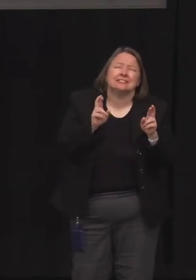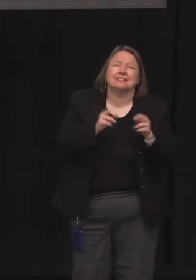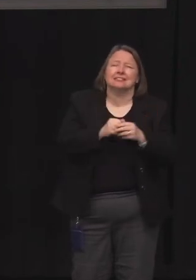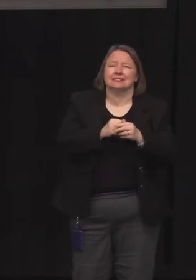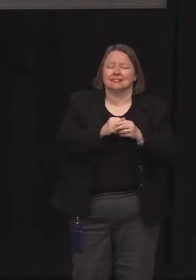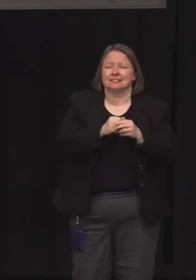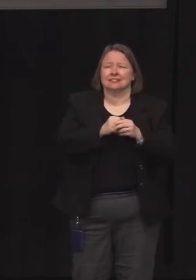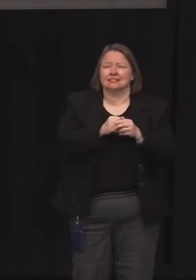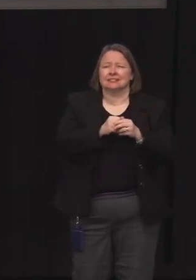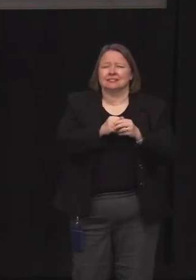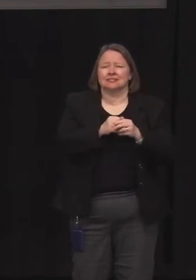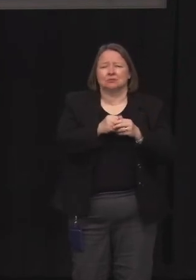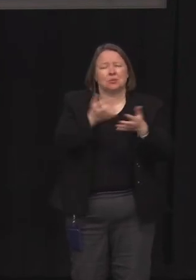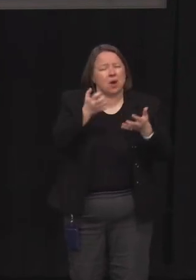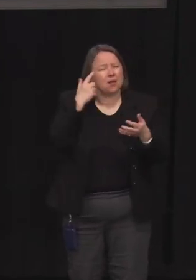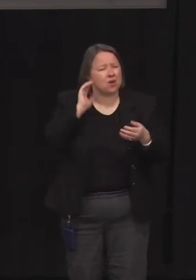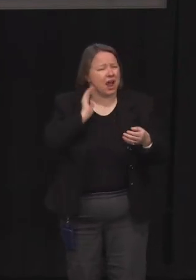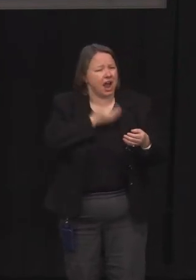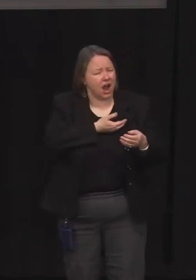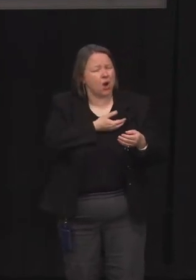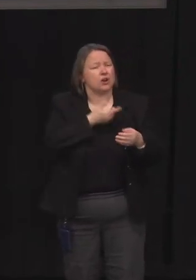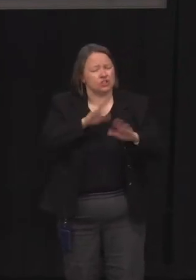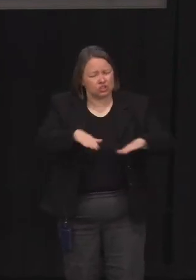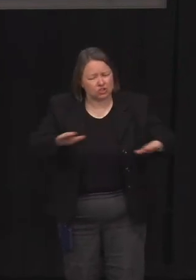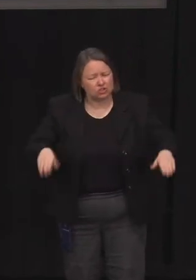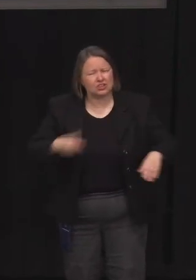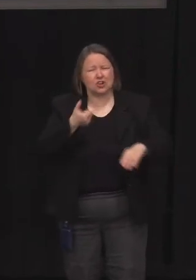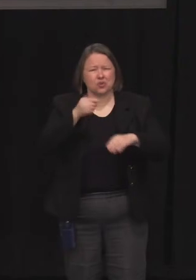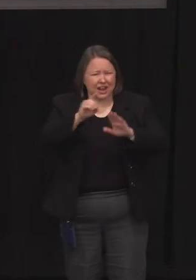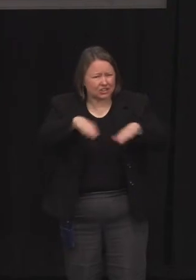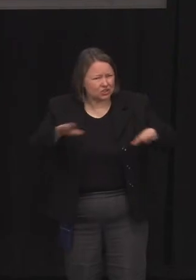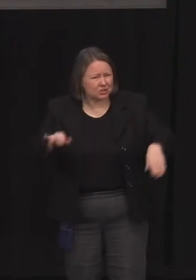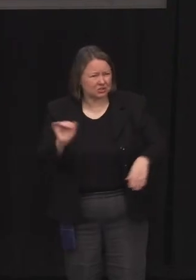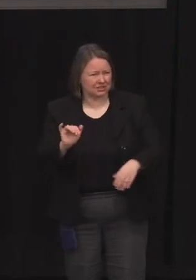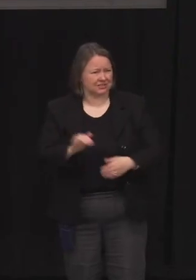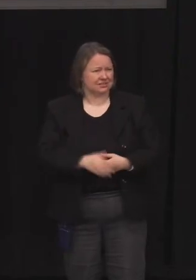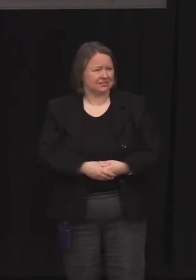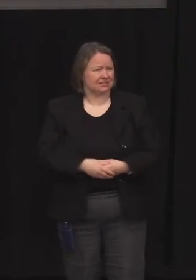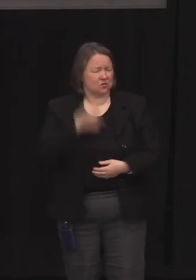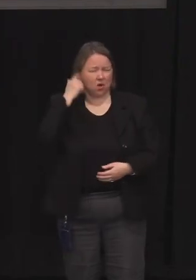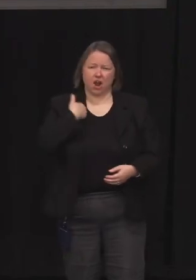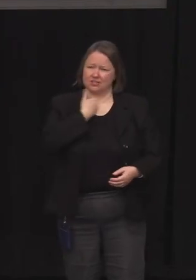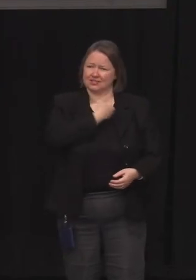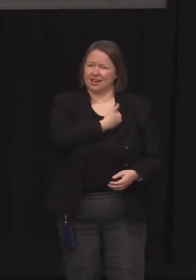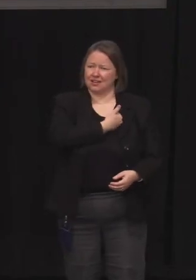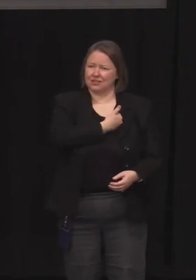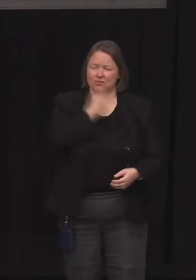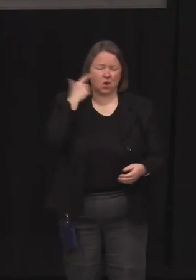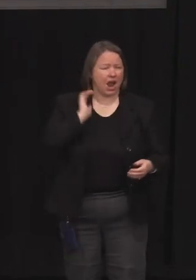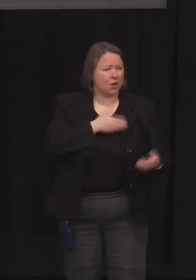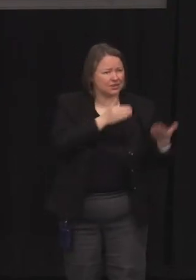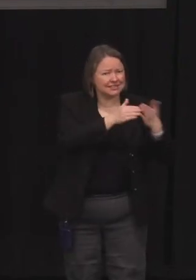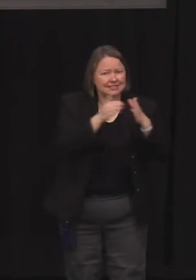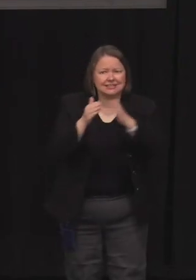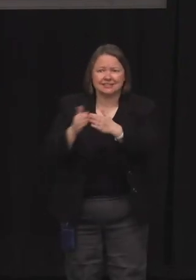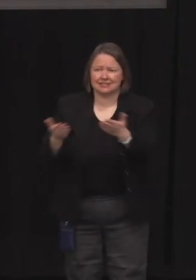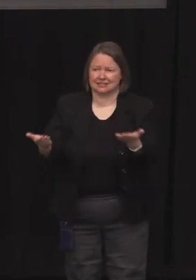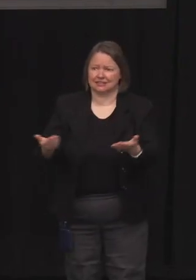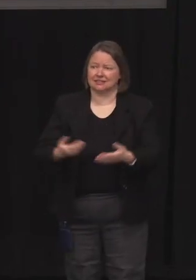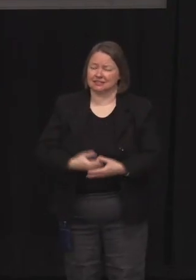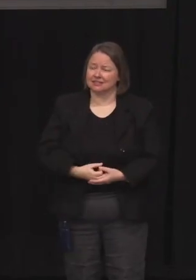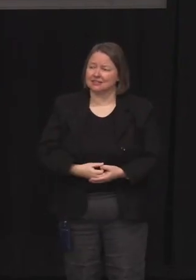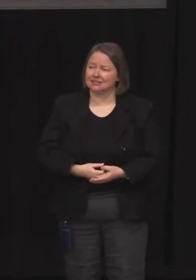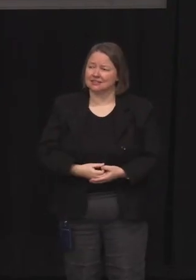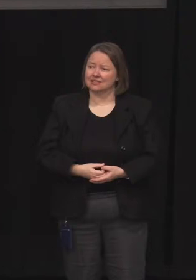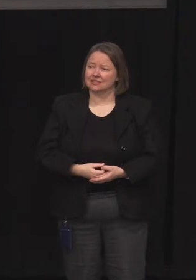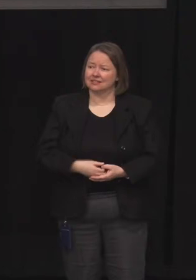what we wish for our children, our grandchildren, wish for ourselves, what we wish for our city,